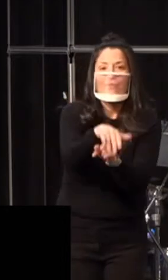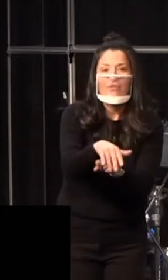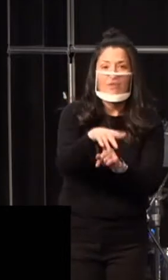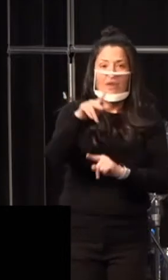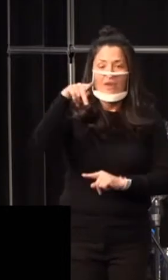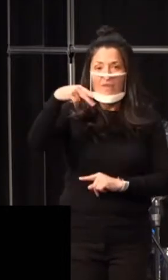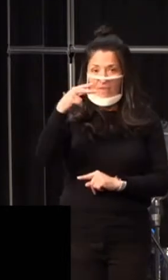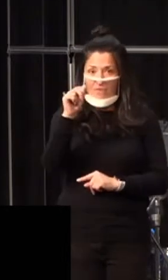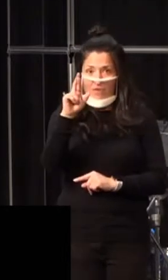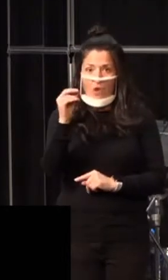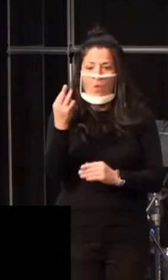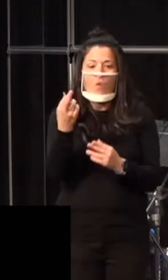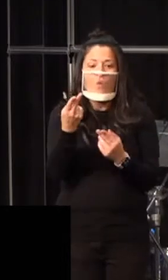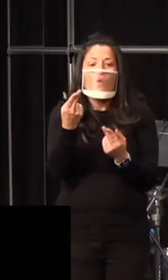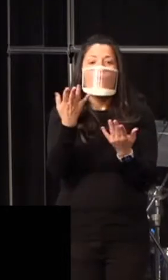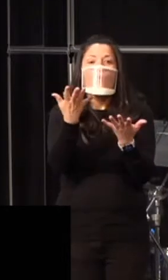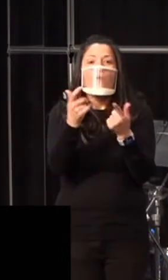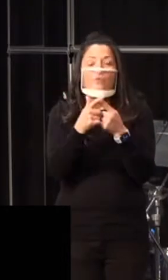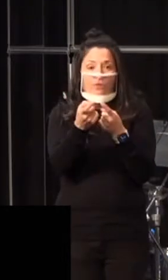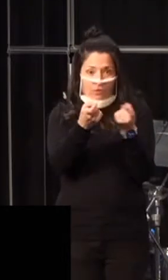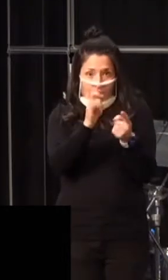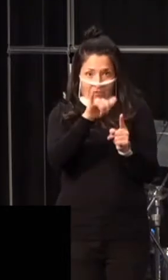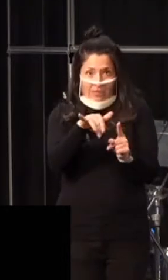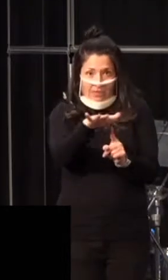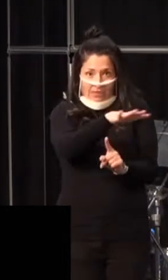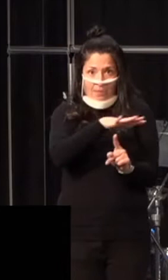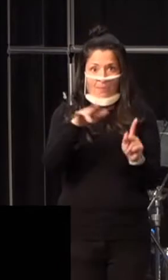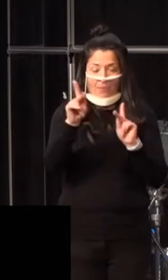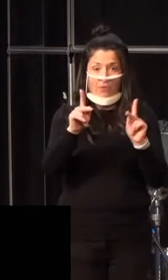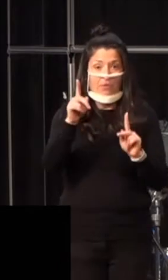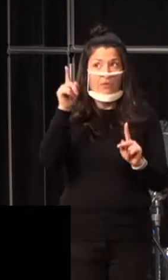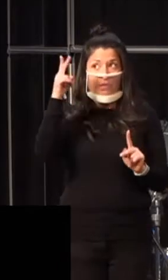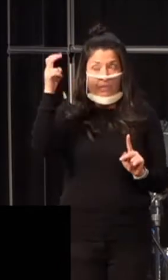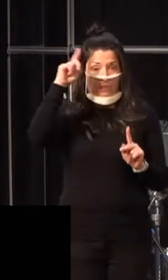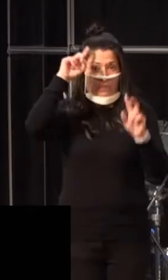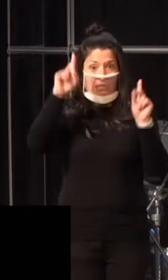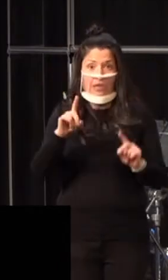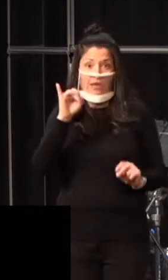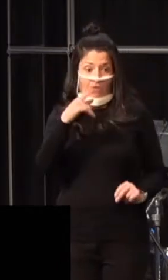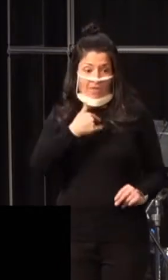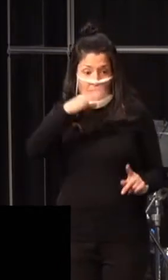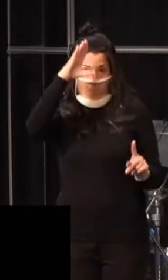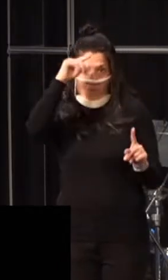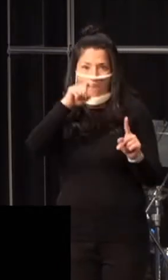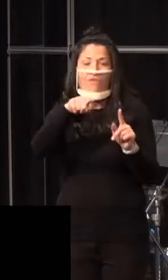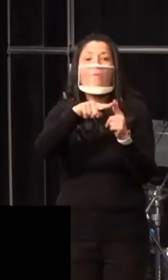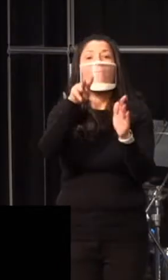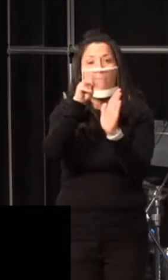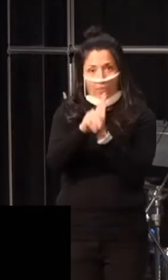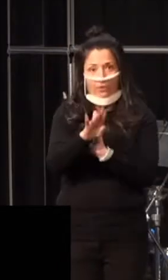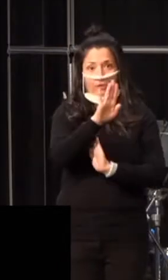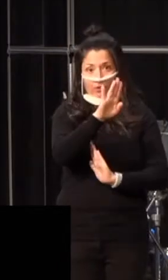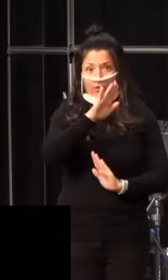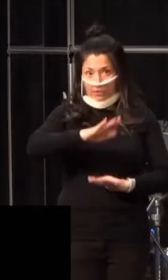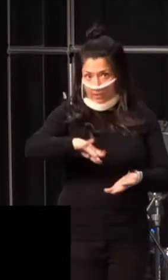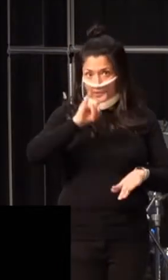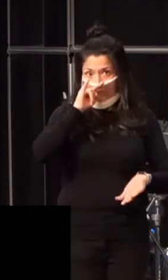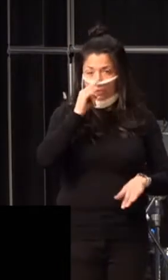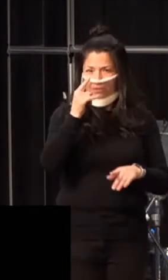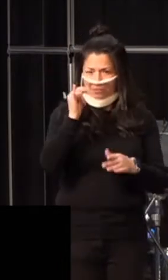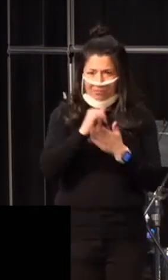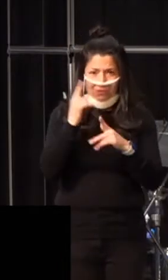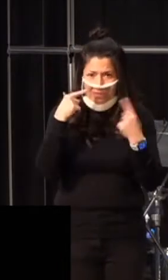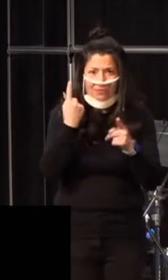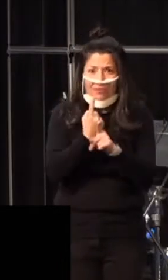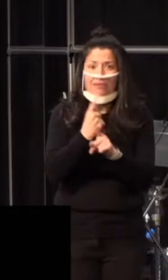this population. And so he decides, if you have a boy, you have to murder your child. Crazy plan, right?